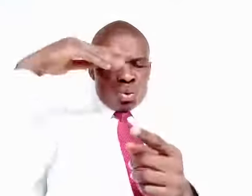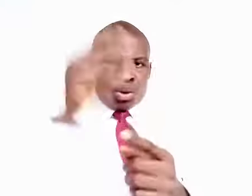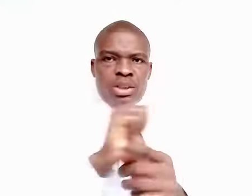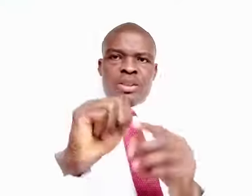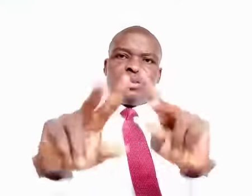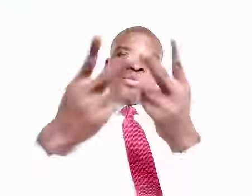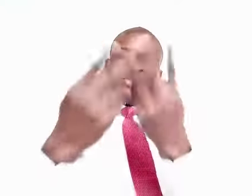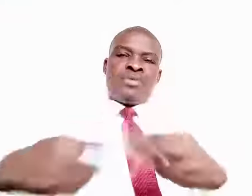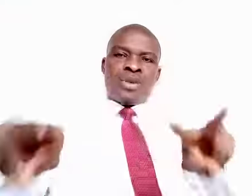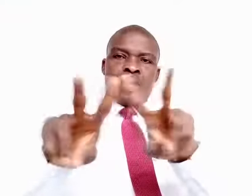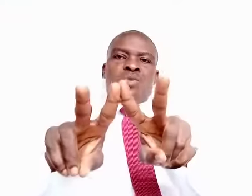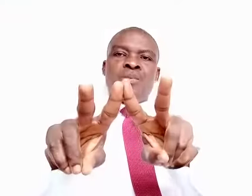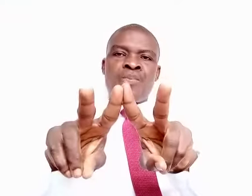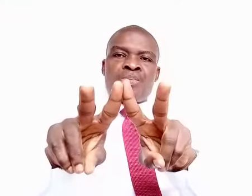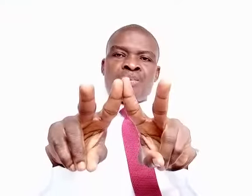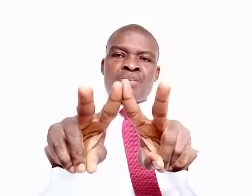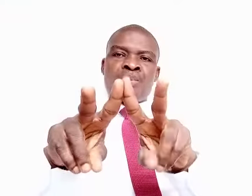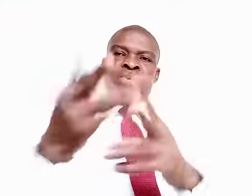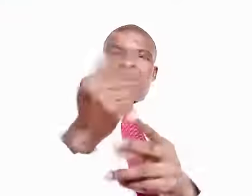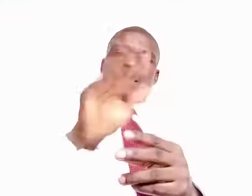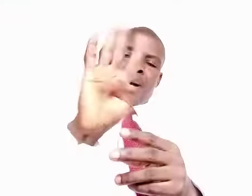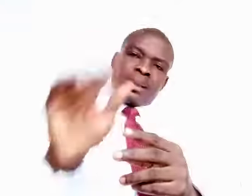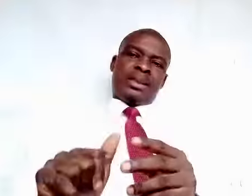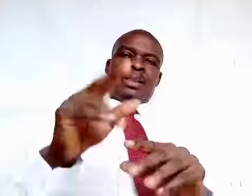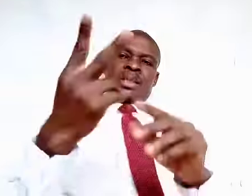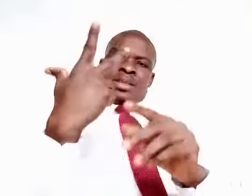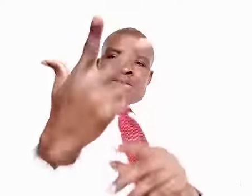of votes polled by the three candidates is